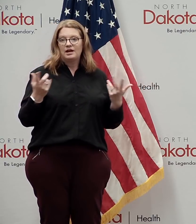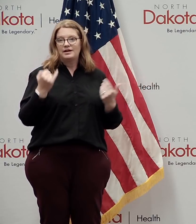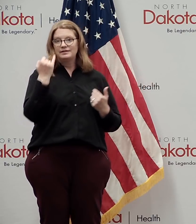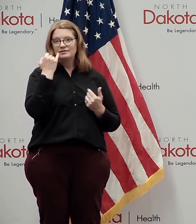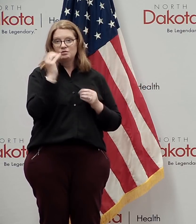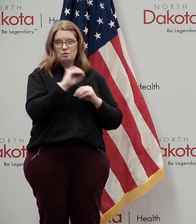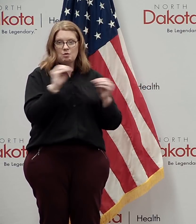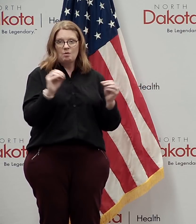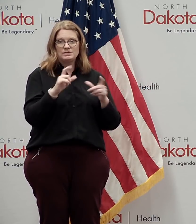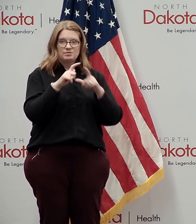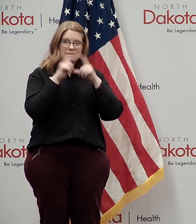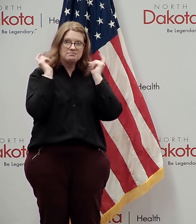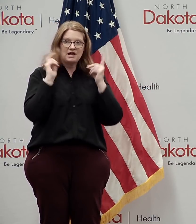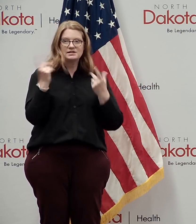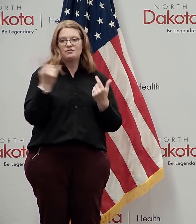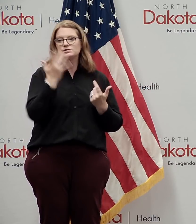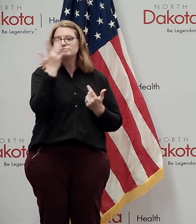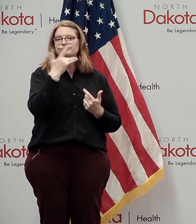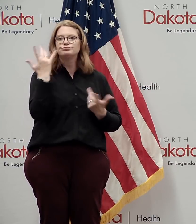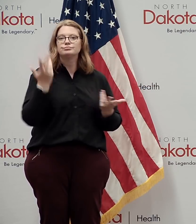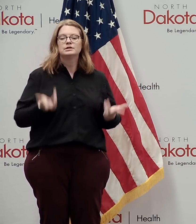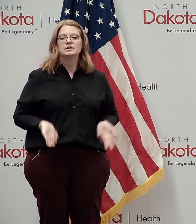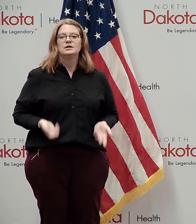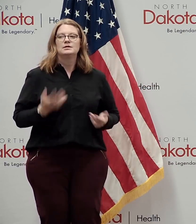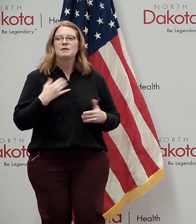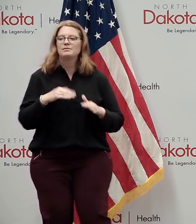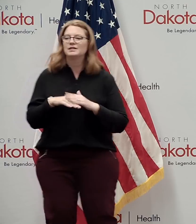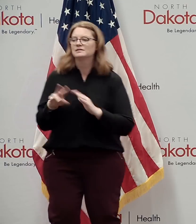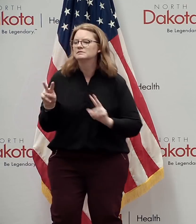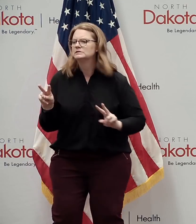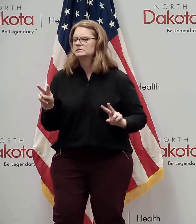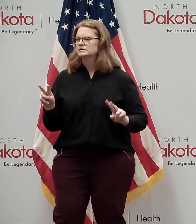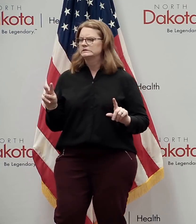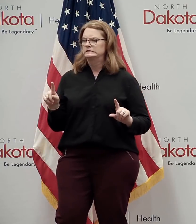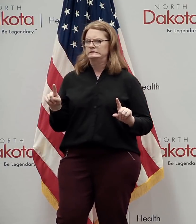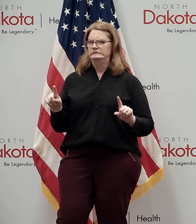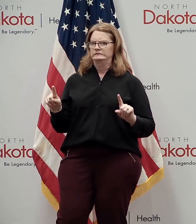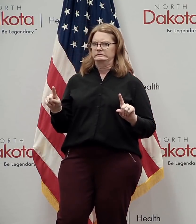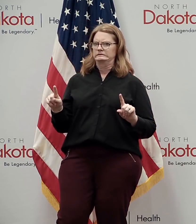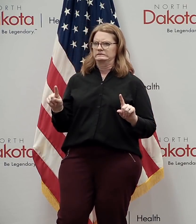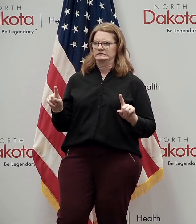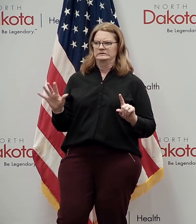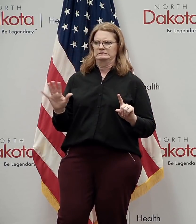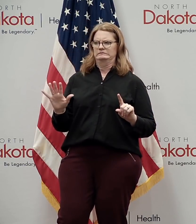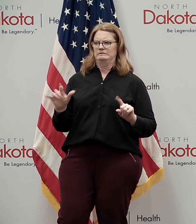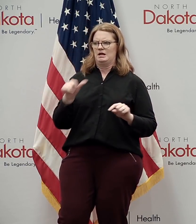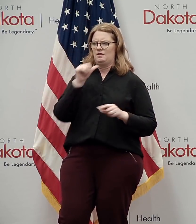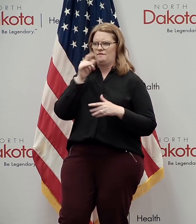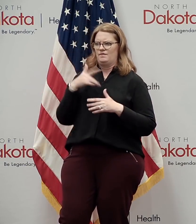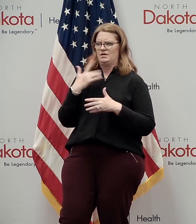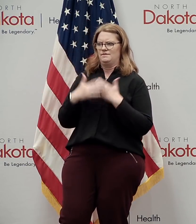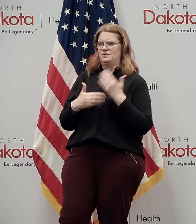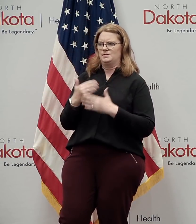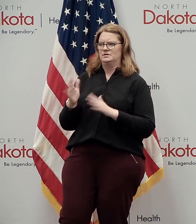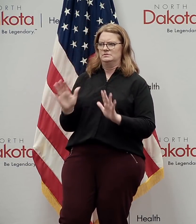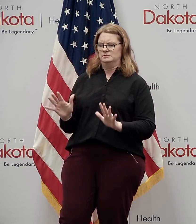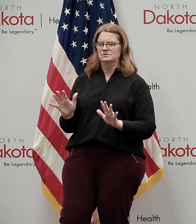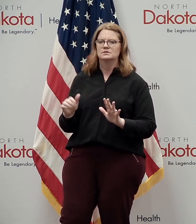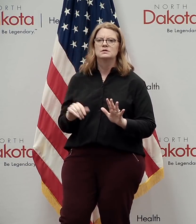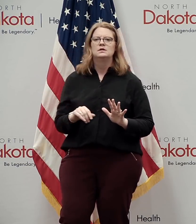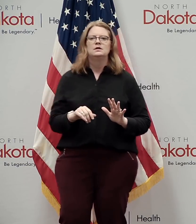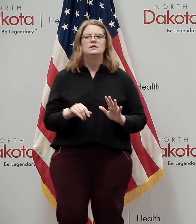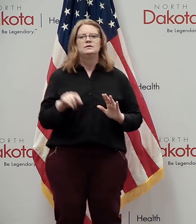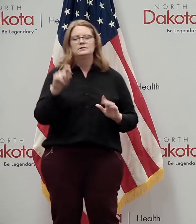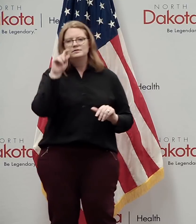wearing a mask. I mean, that would be, they might get to the door and say, hey, I don't feel comfortable going in this location. So it depends a little bit on